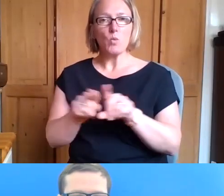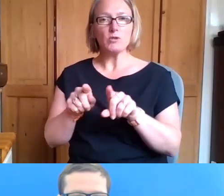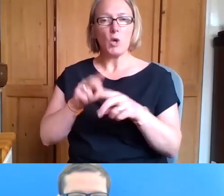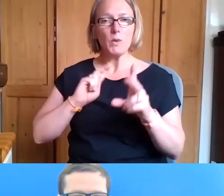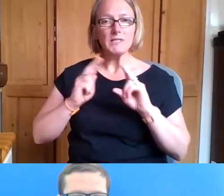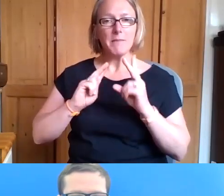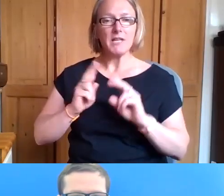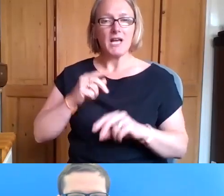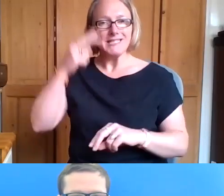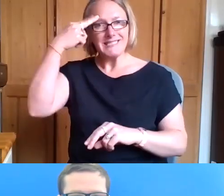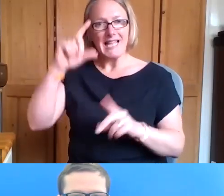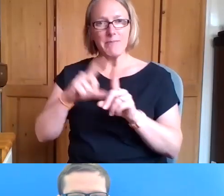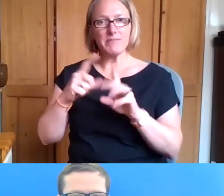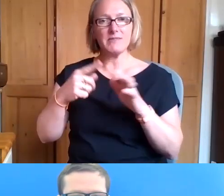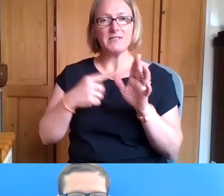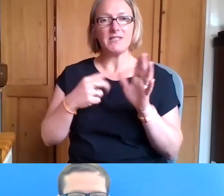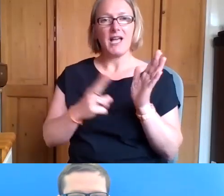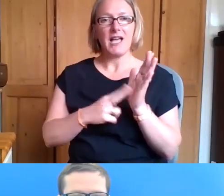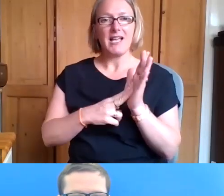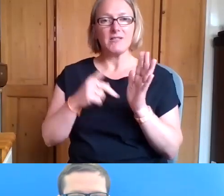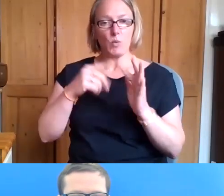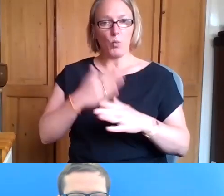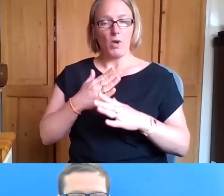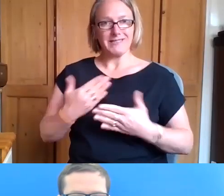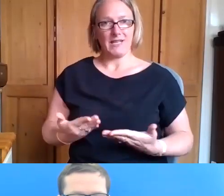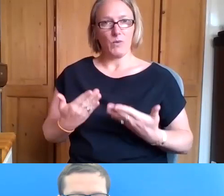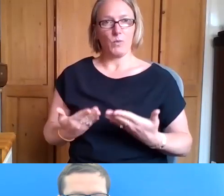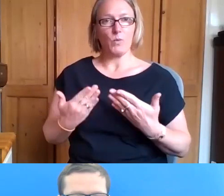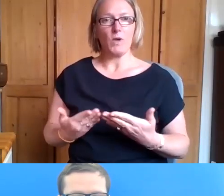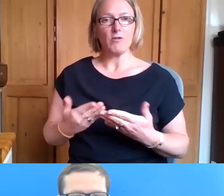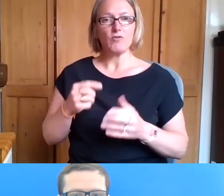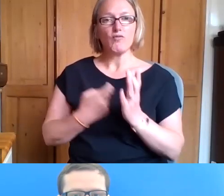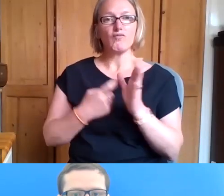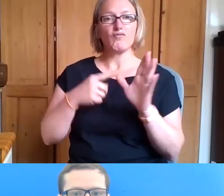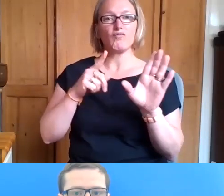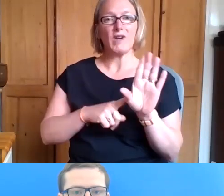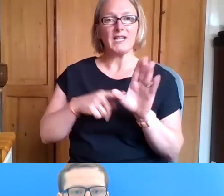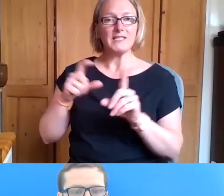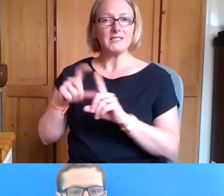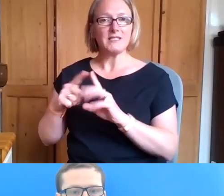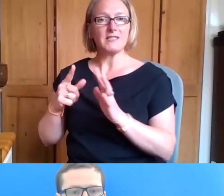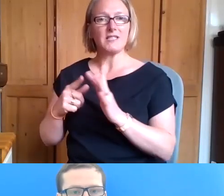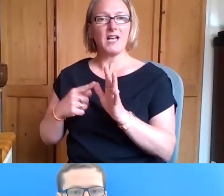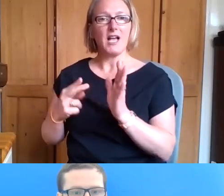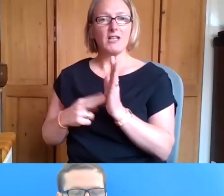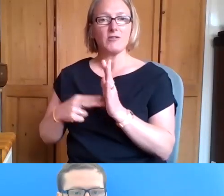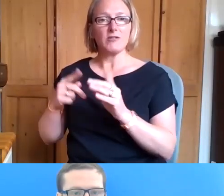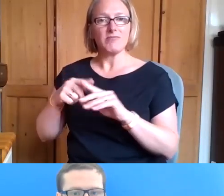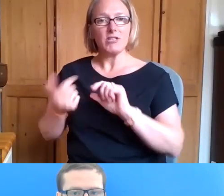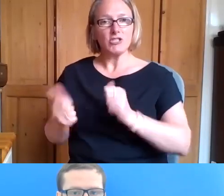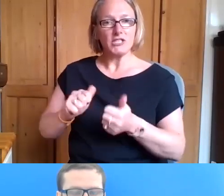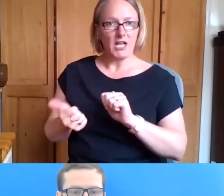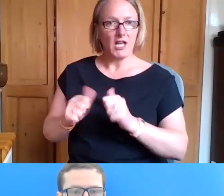today is Diane, who you can see who's working at the moment. So Ray and Diane are going to be interpreting for us throughout this